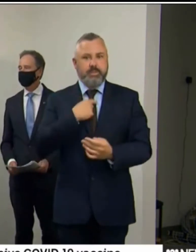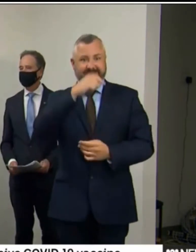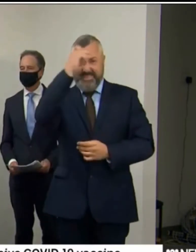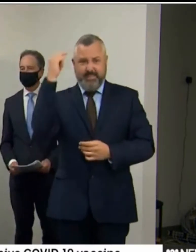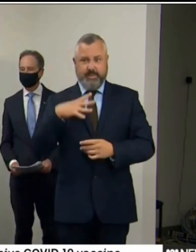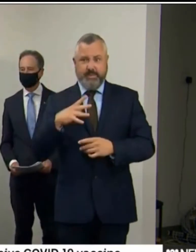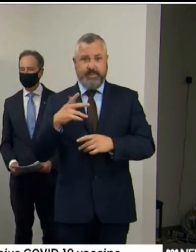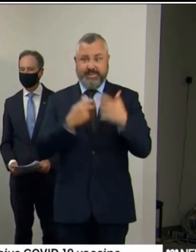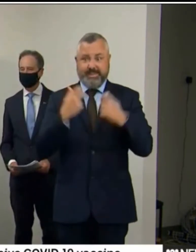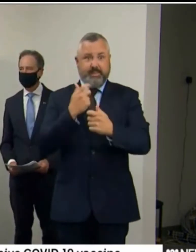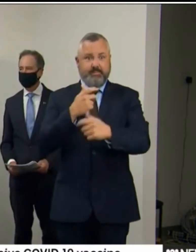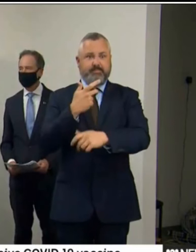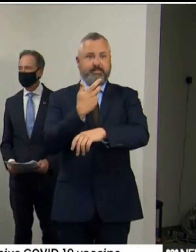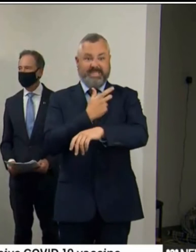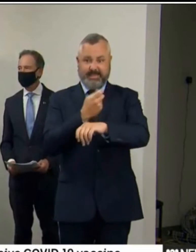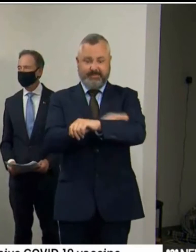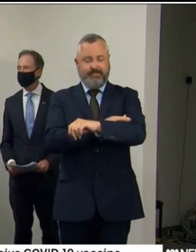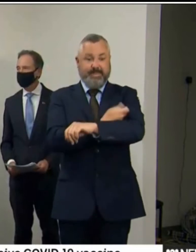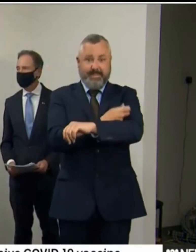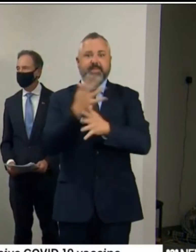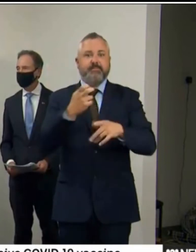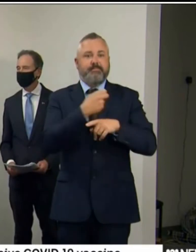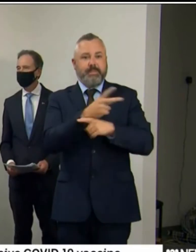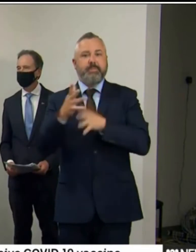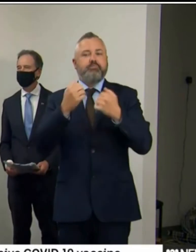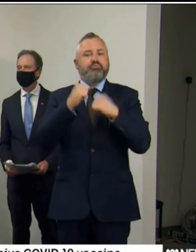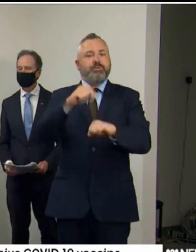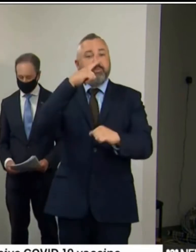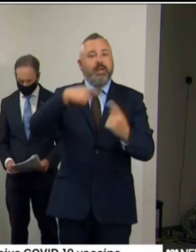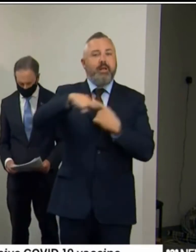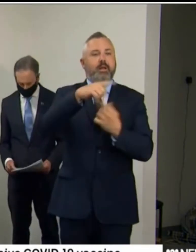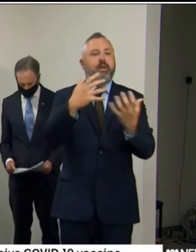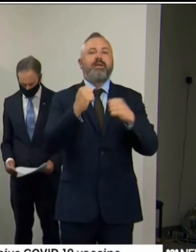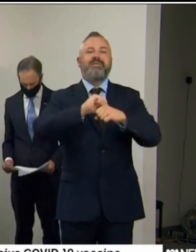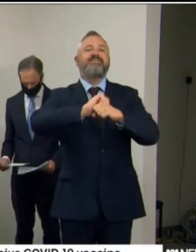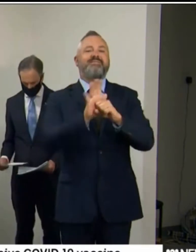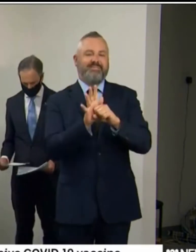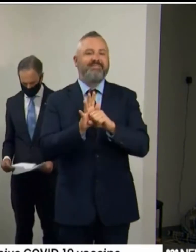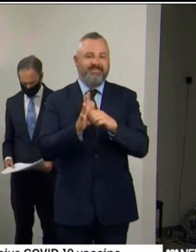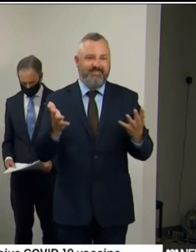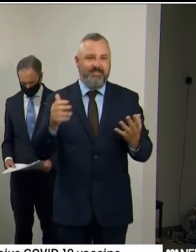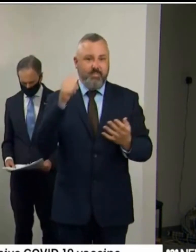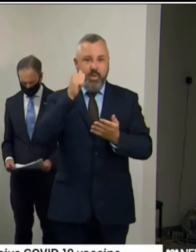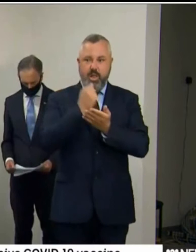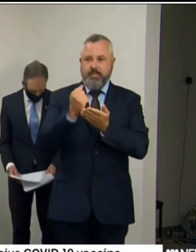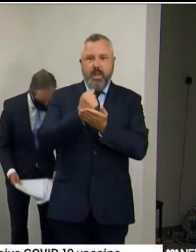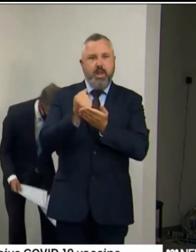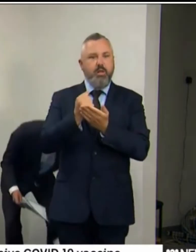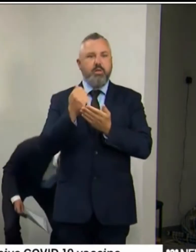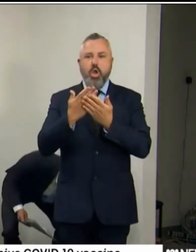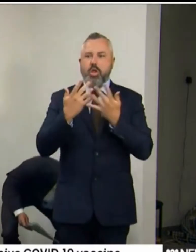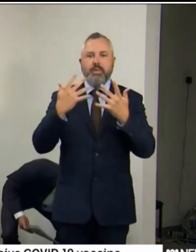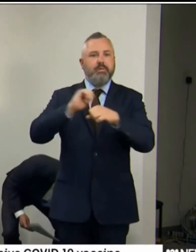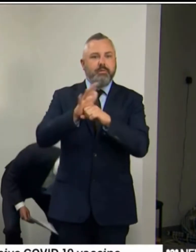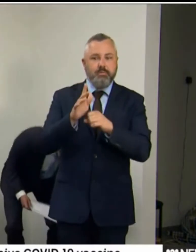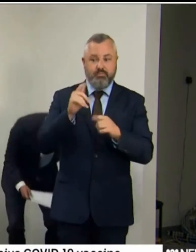protecting our population against clinical COVID disease. And all of the data now, as Minister Hunt has said, is that